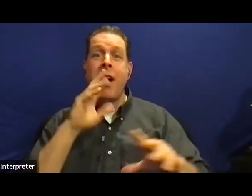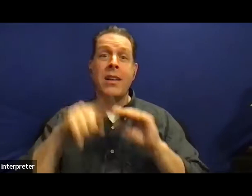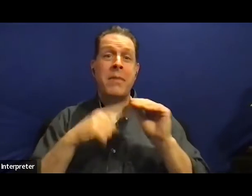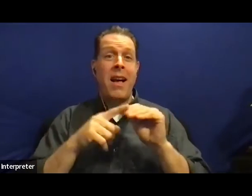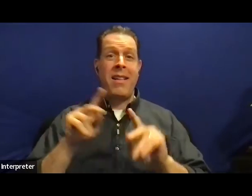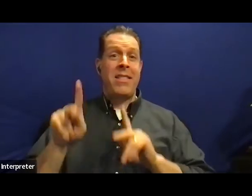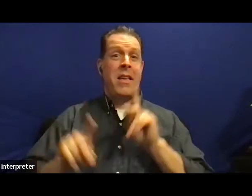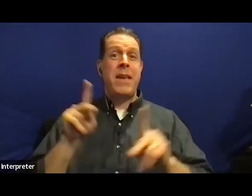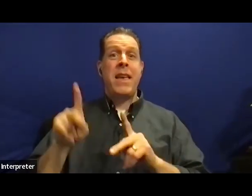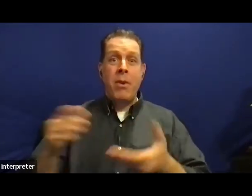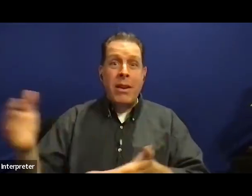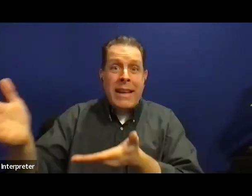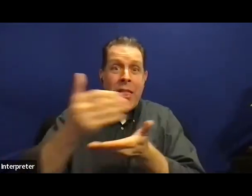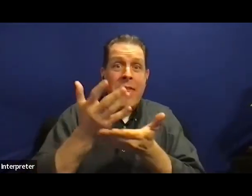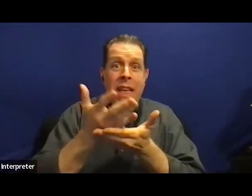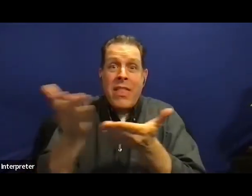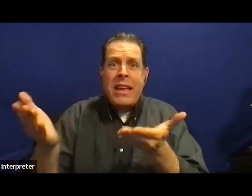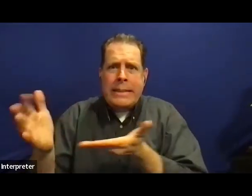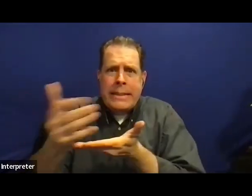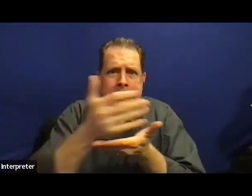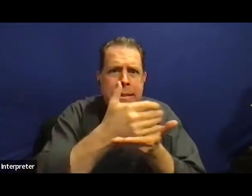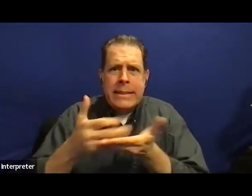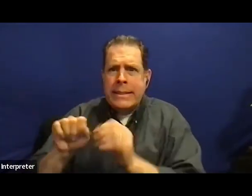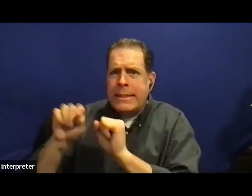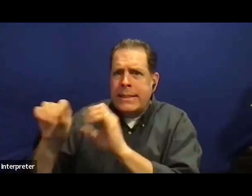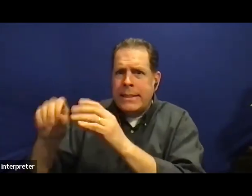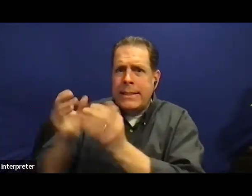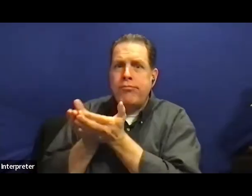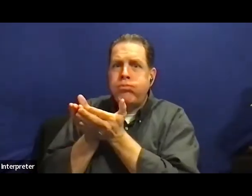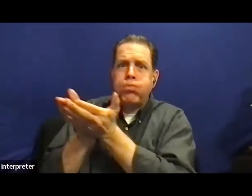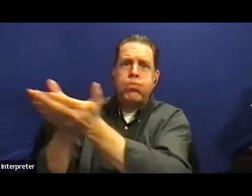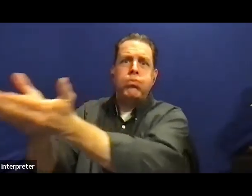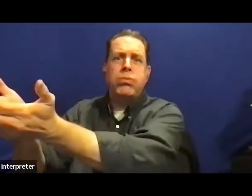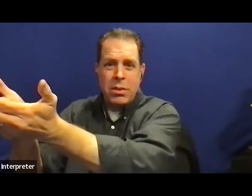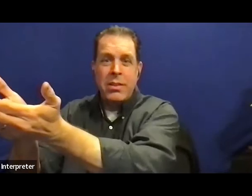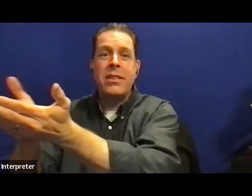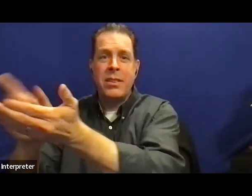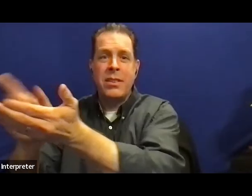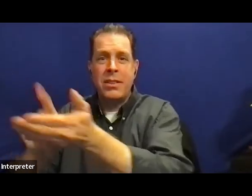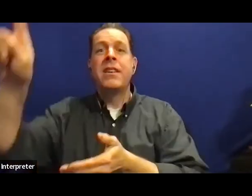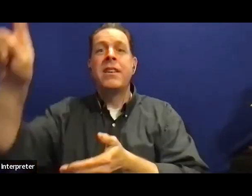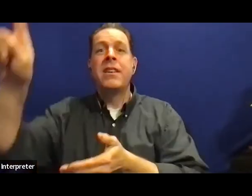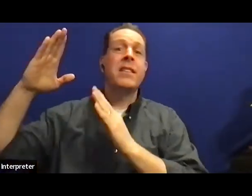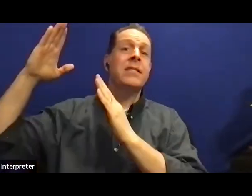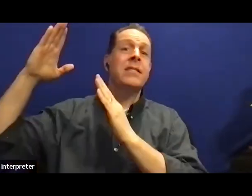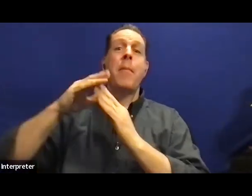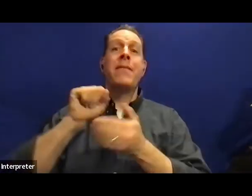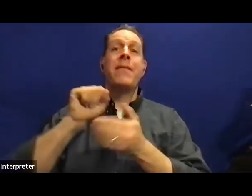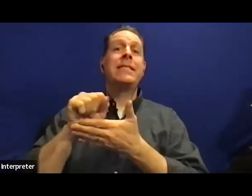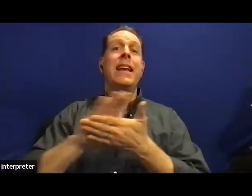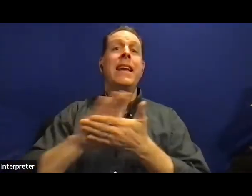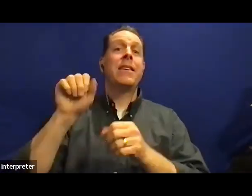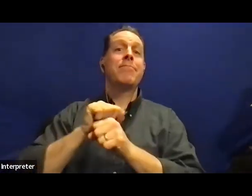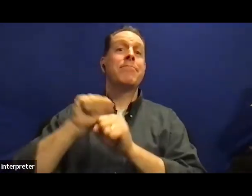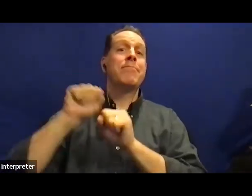then gathered their belongings and put them in our canoes, and we traveled to the top of our sacred mountain.